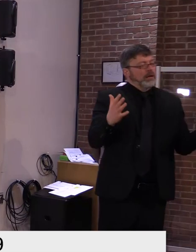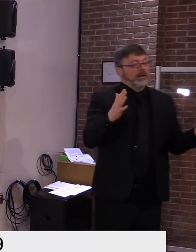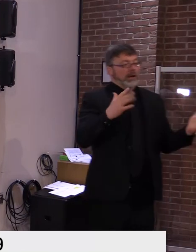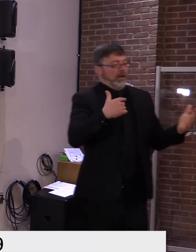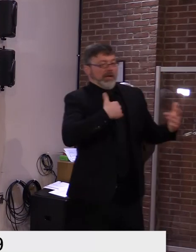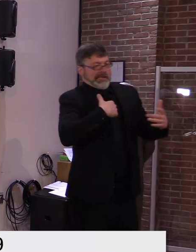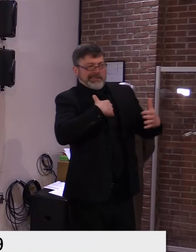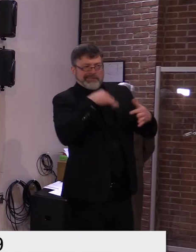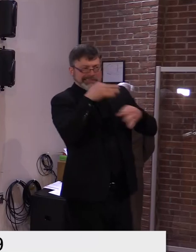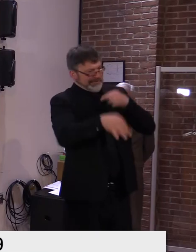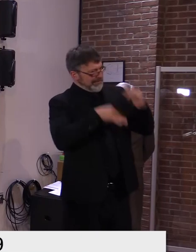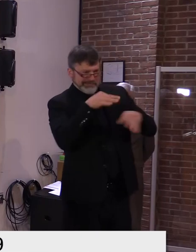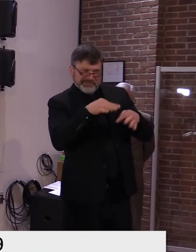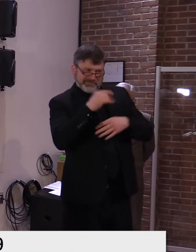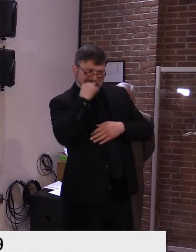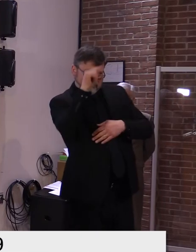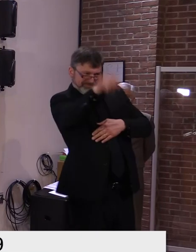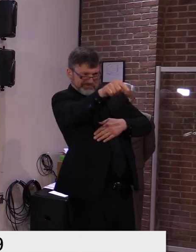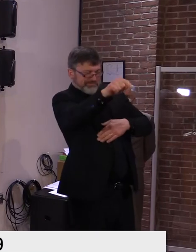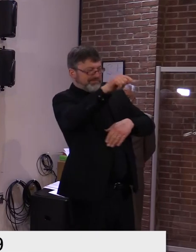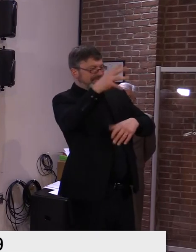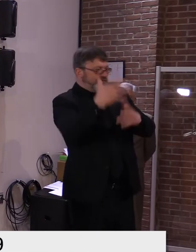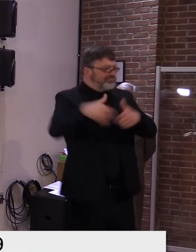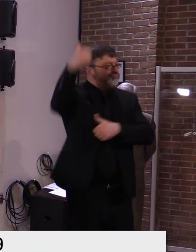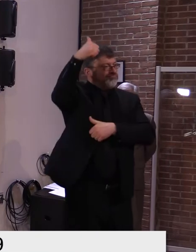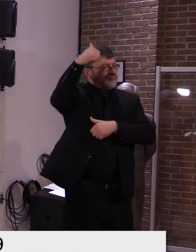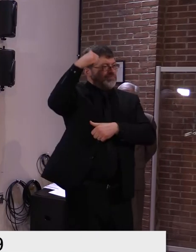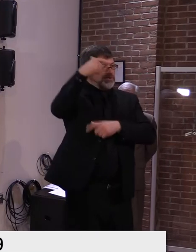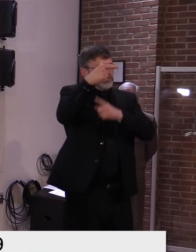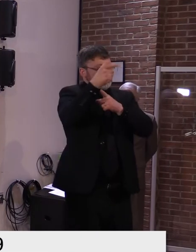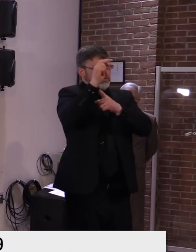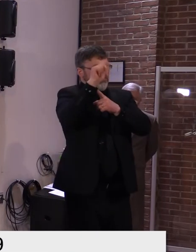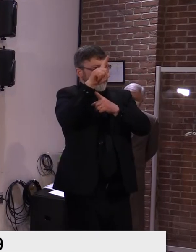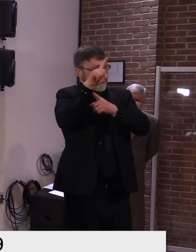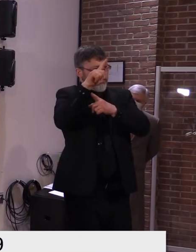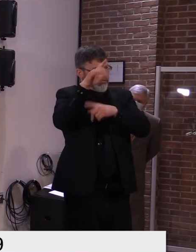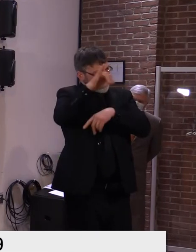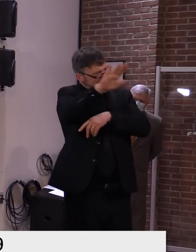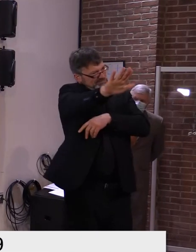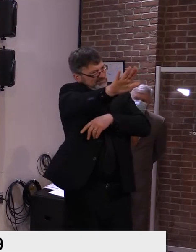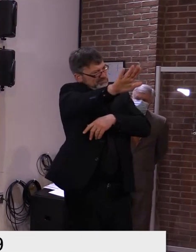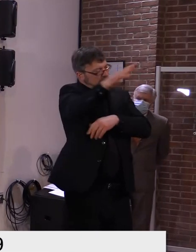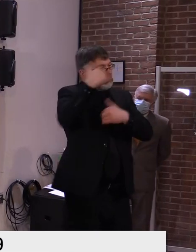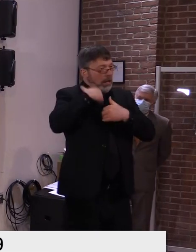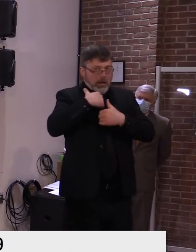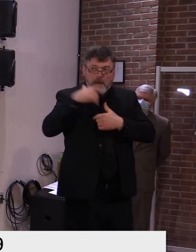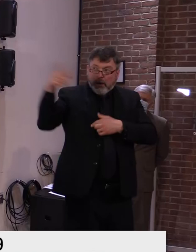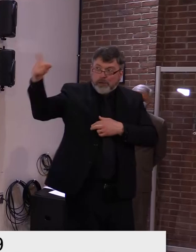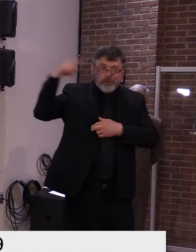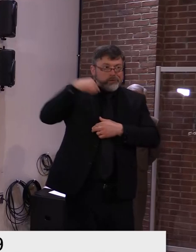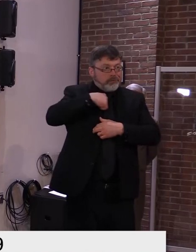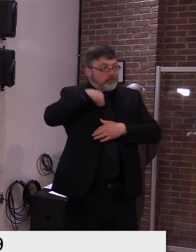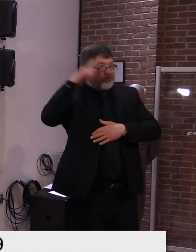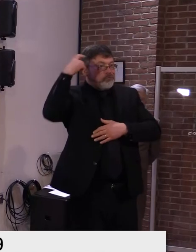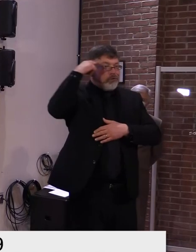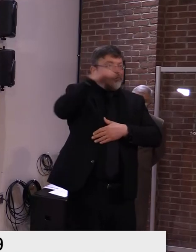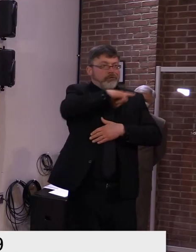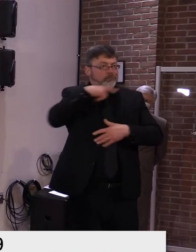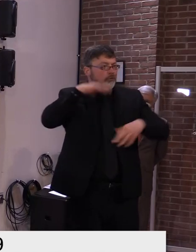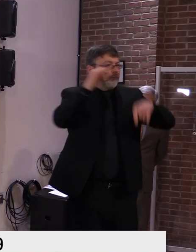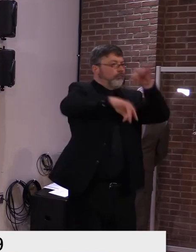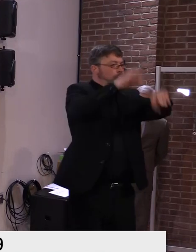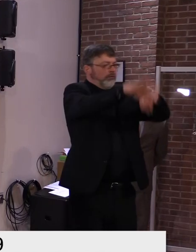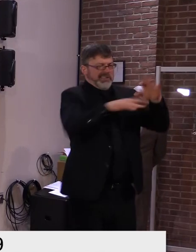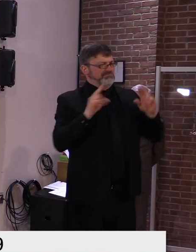it may take a legislative change. I don't know at this point, but suffice it to say that we believe there needs